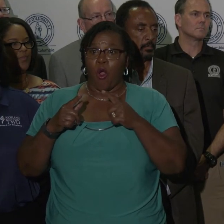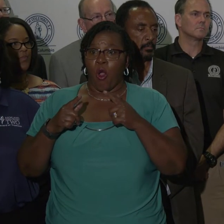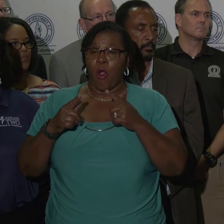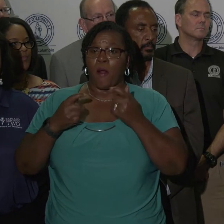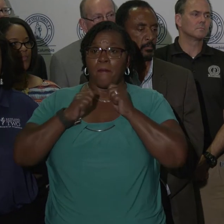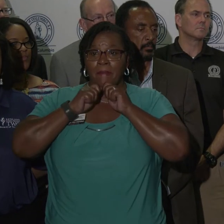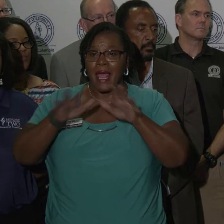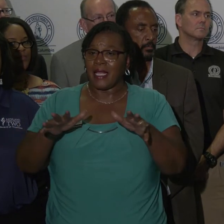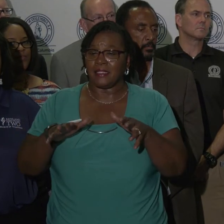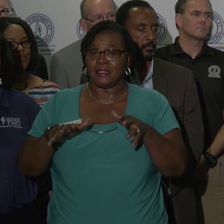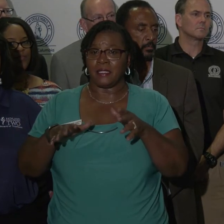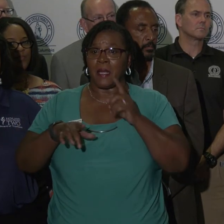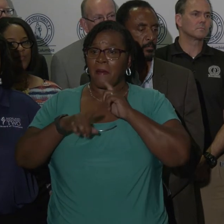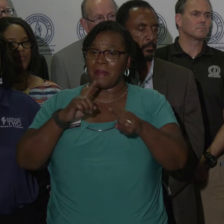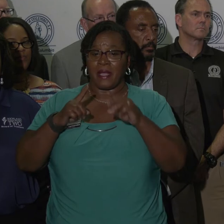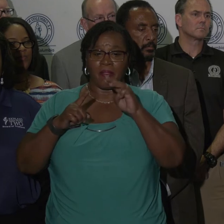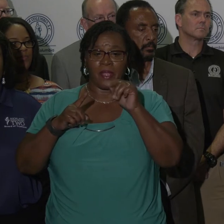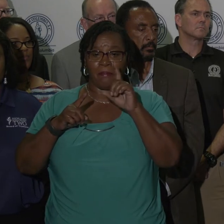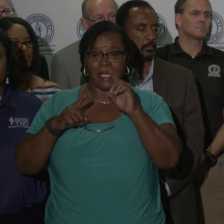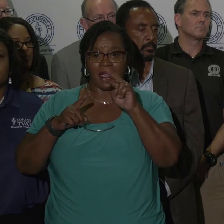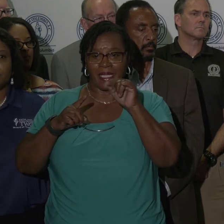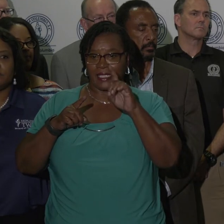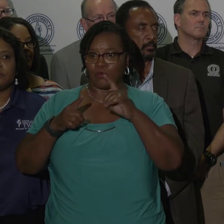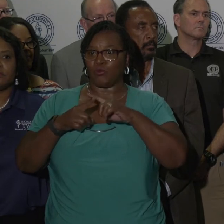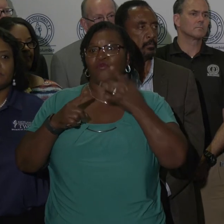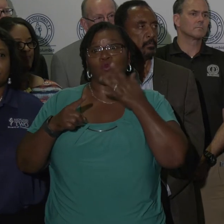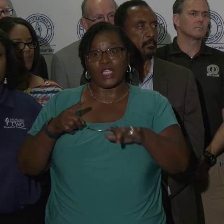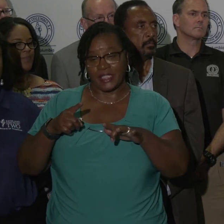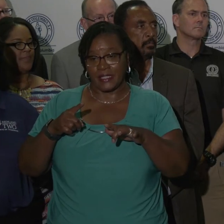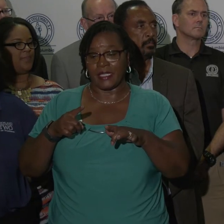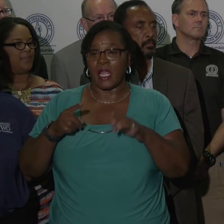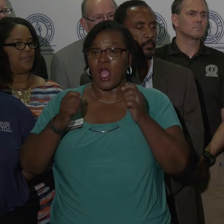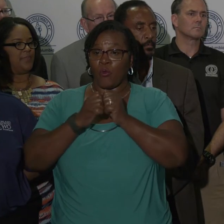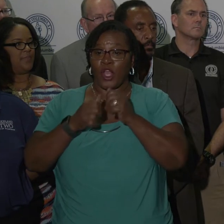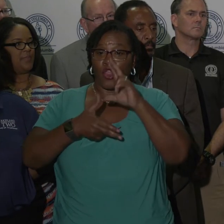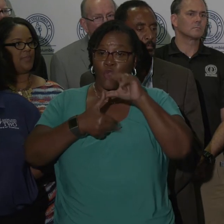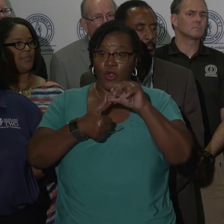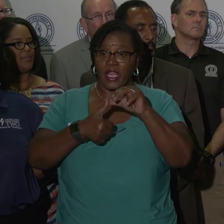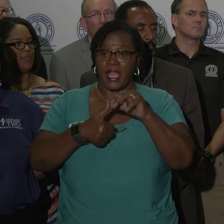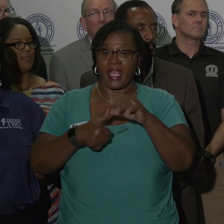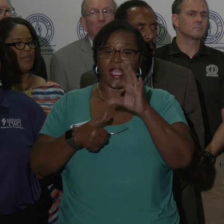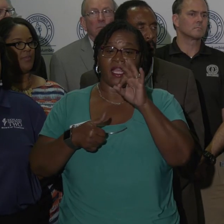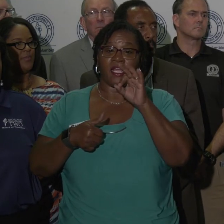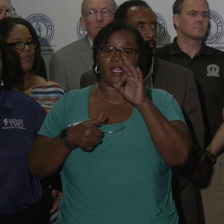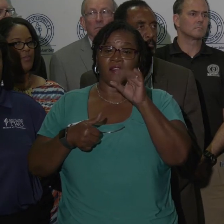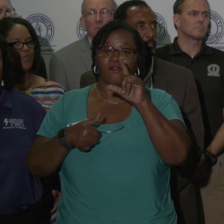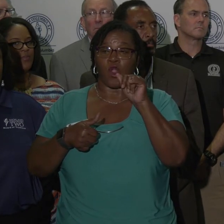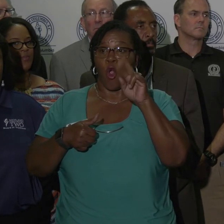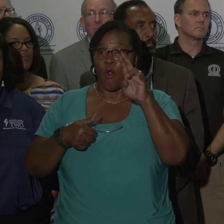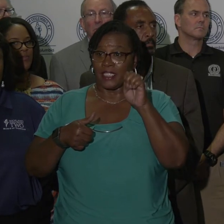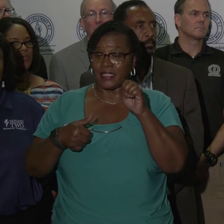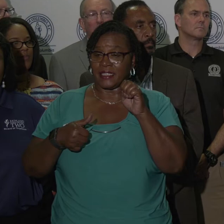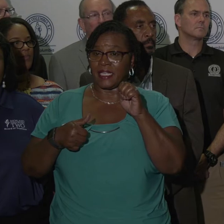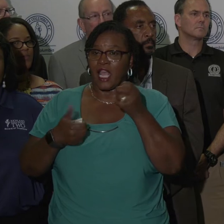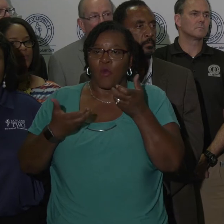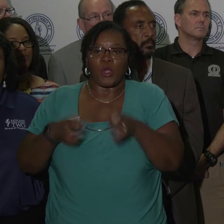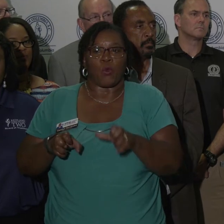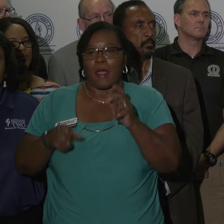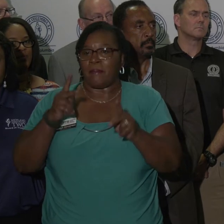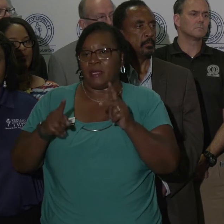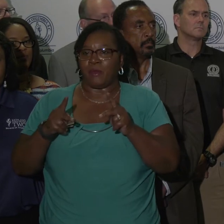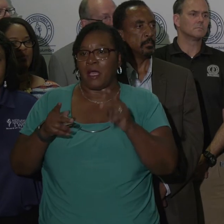we are all blessed, but the Midlands was particularly fortunate with Hurricane Florence, we don't want